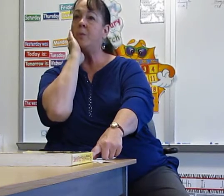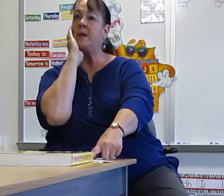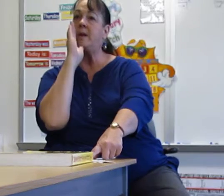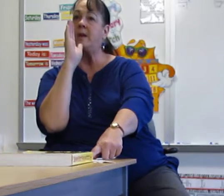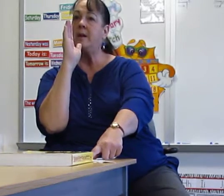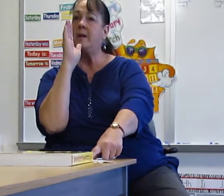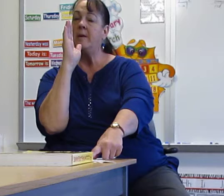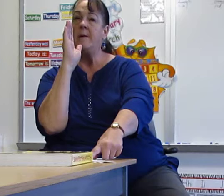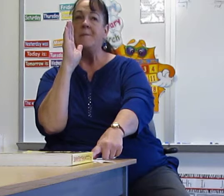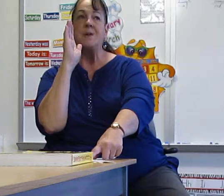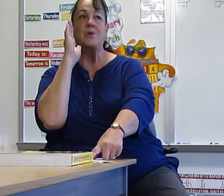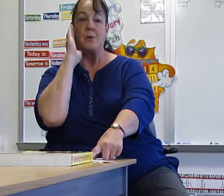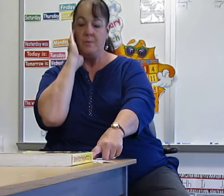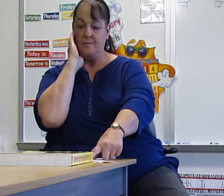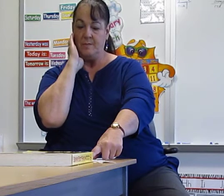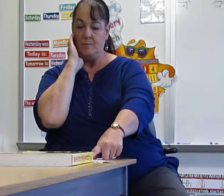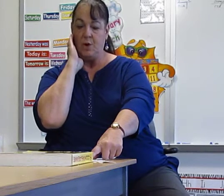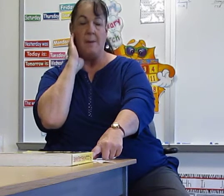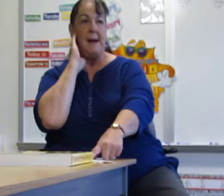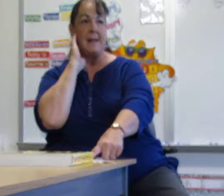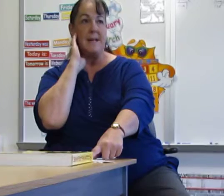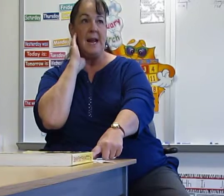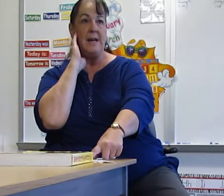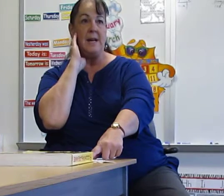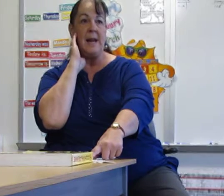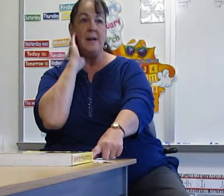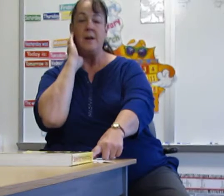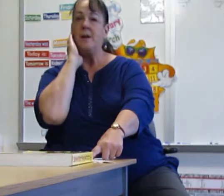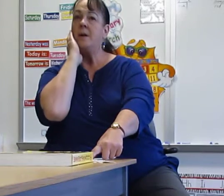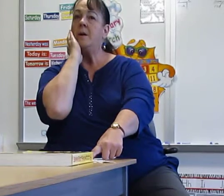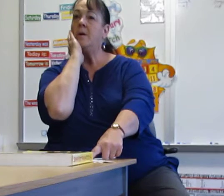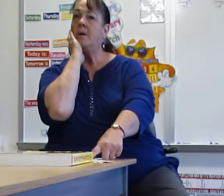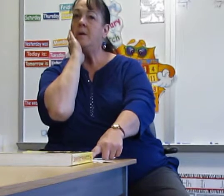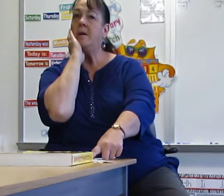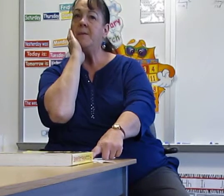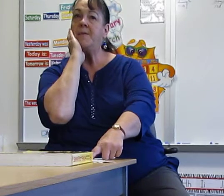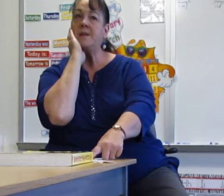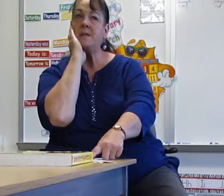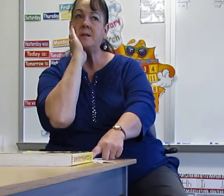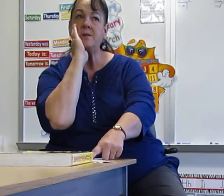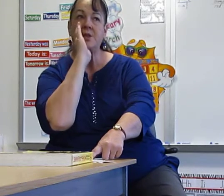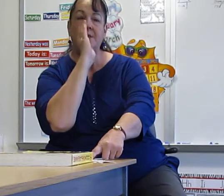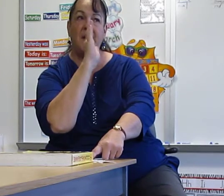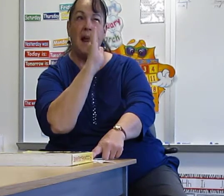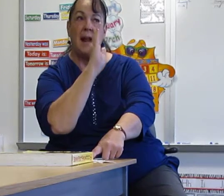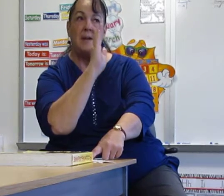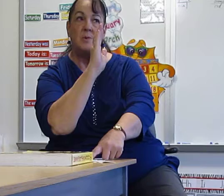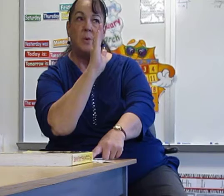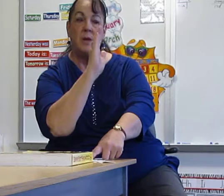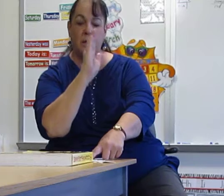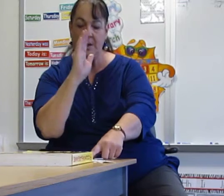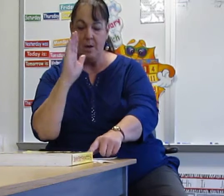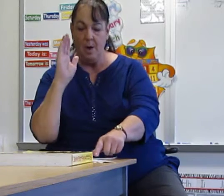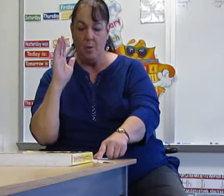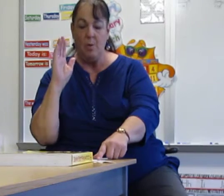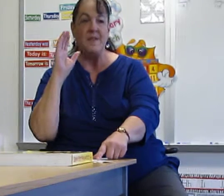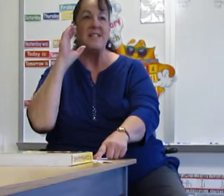will. Will. So, we'll come back to can and can't. If this is just a flat end is will, with a